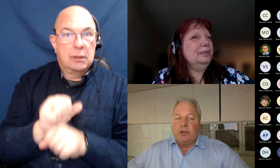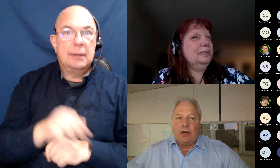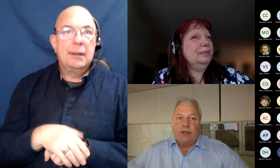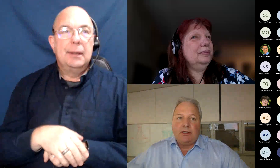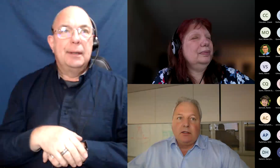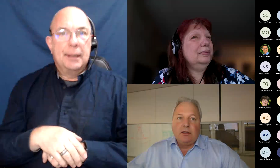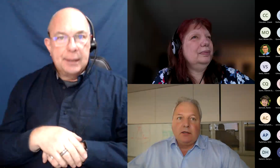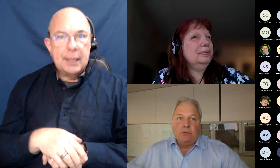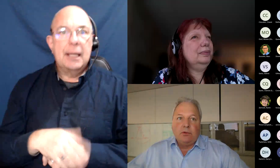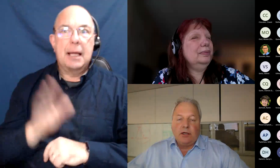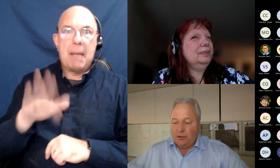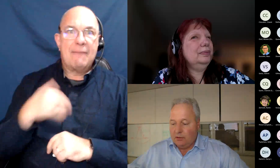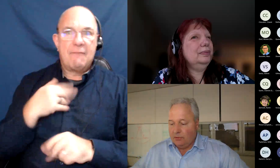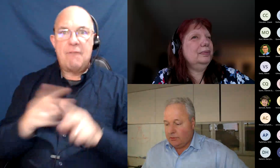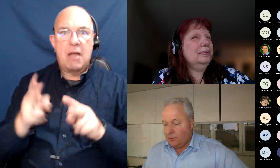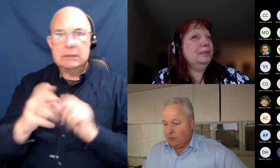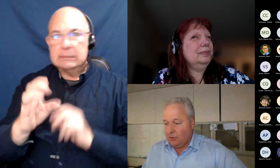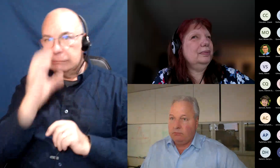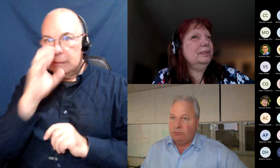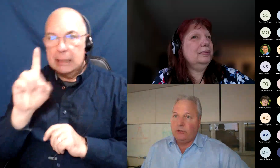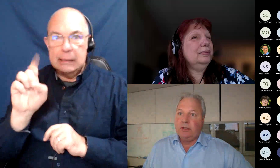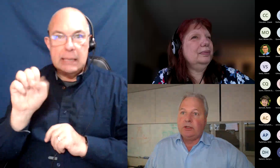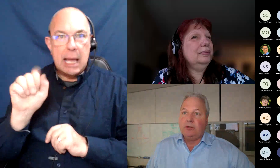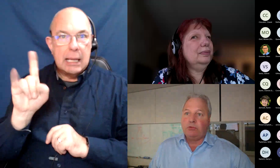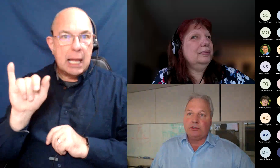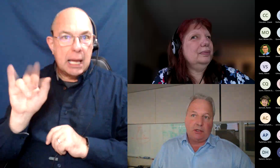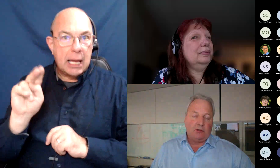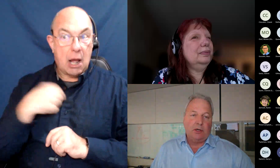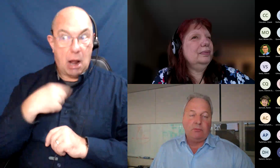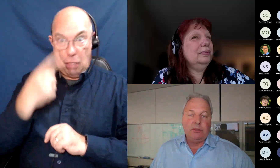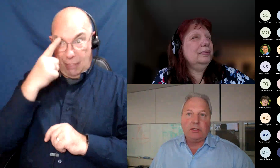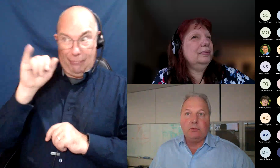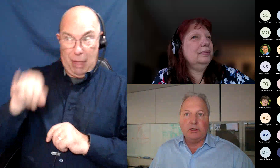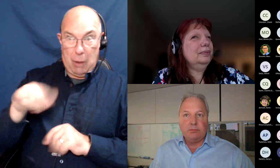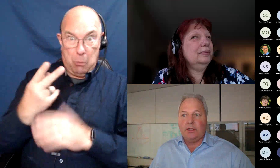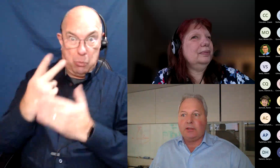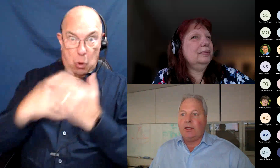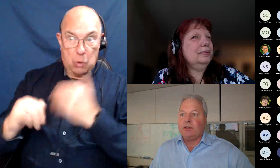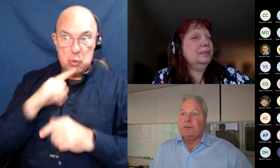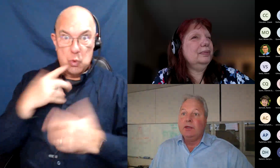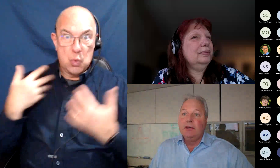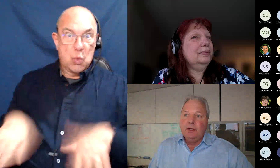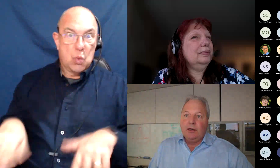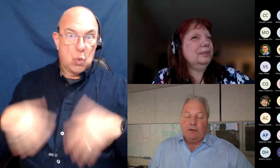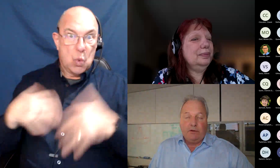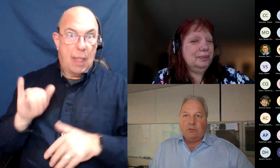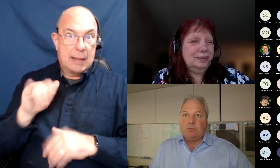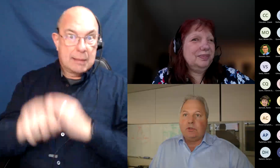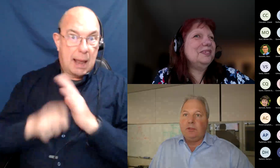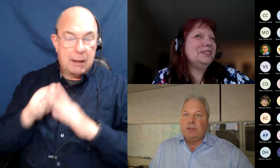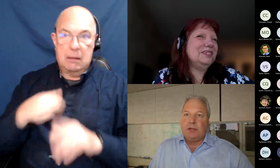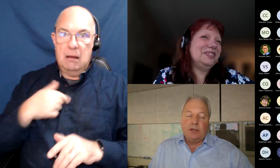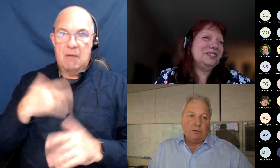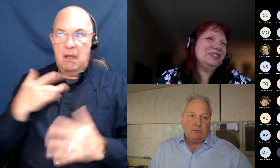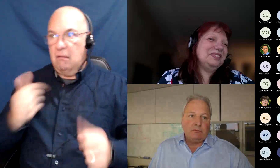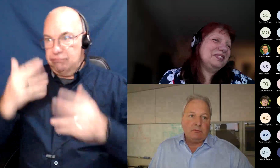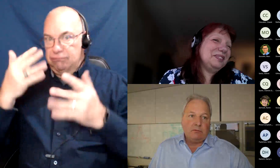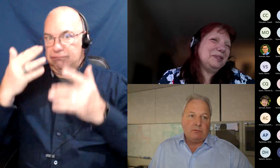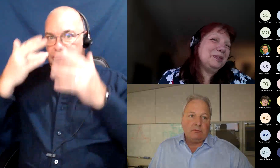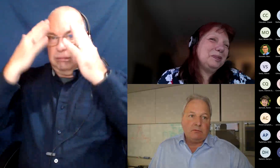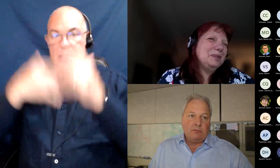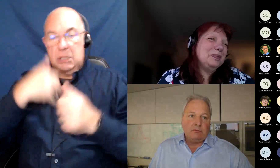short, tight deadline on what I thought was a pretty big project. I don't know how big it was, but at that time, I felt it was pretty big. And